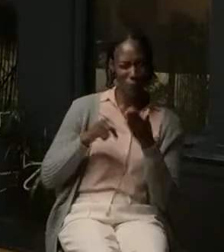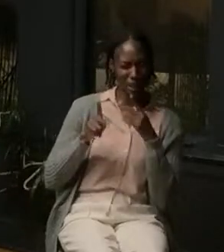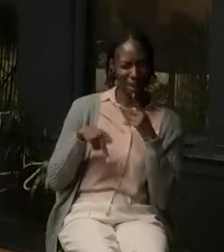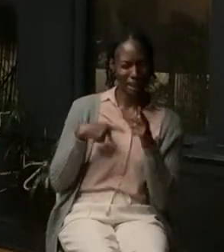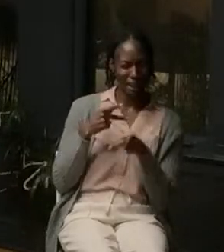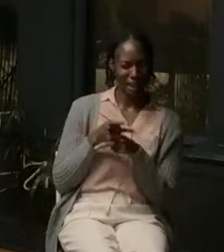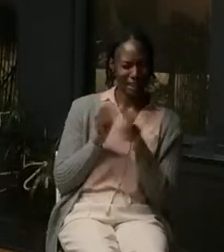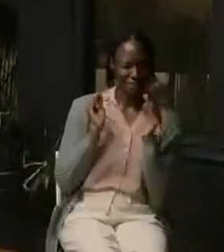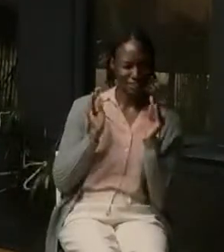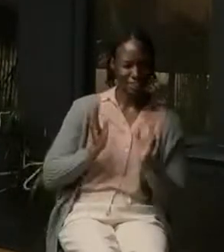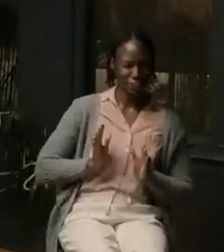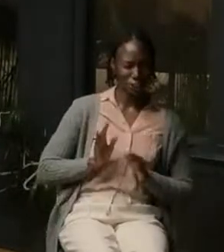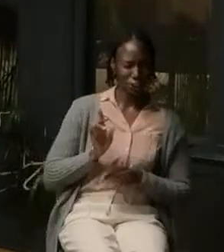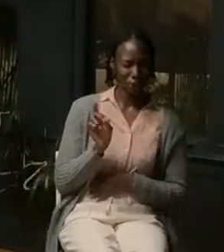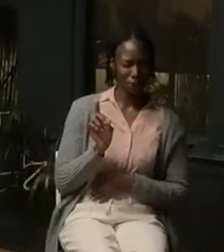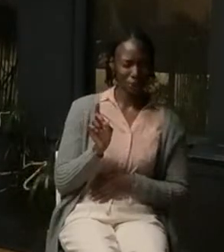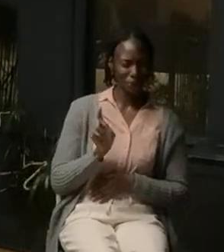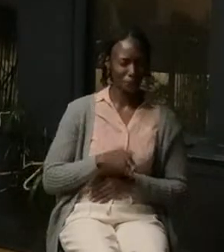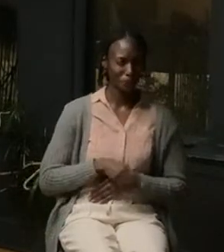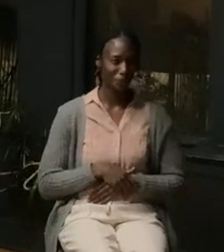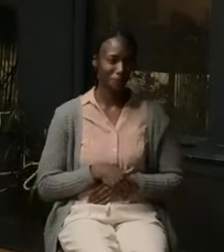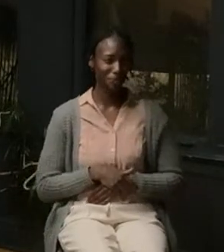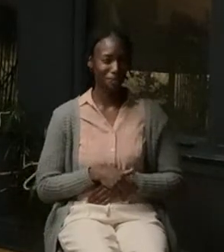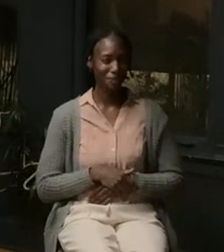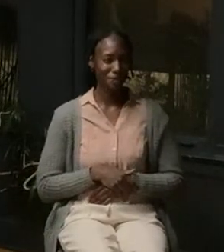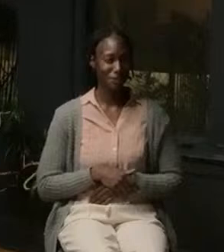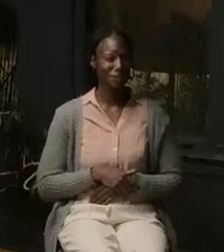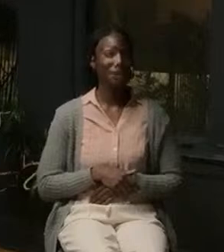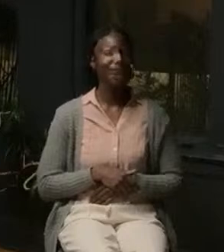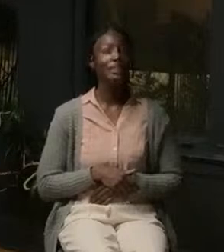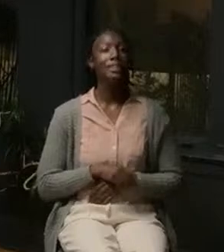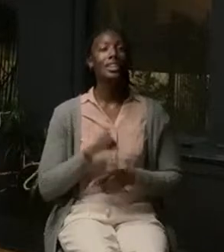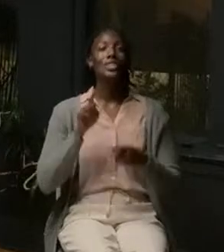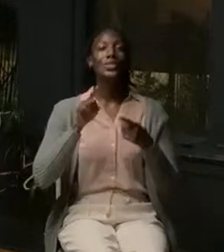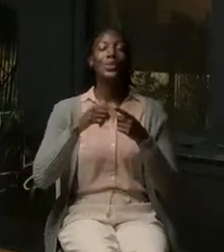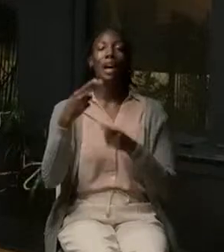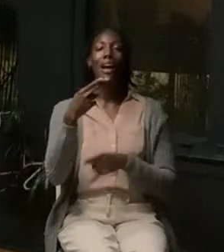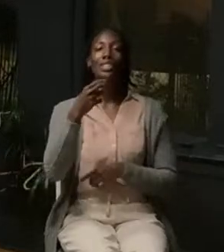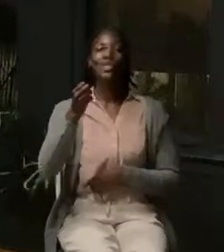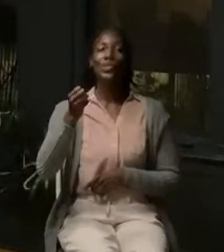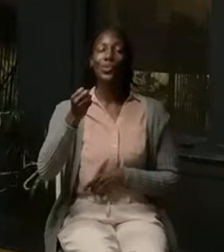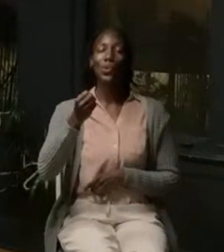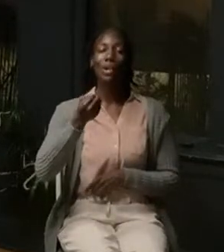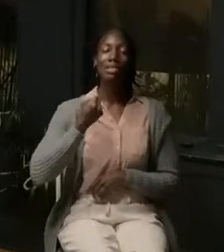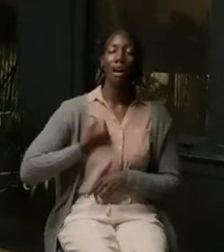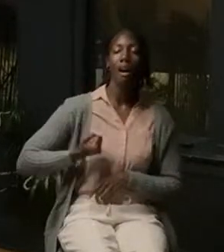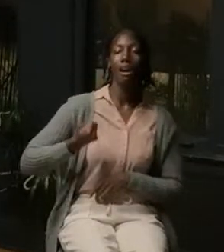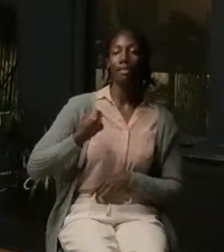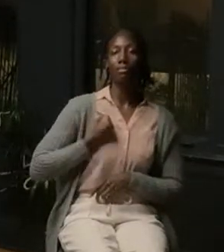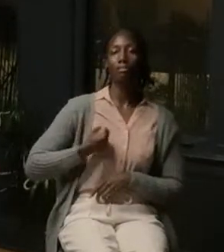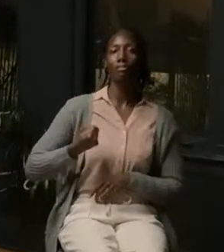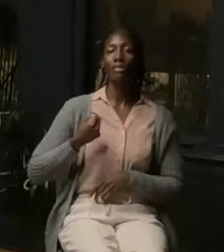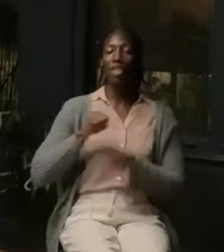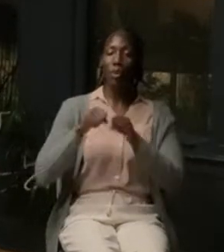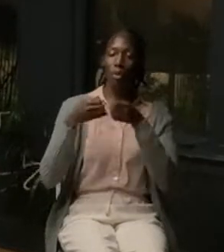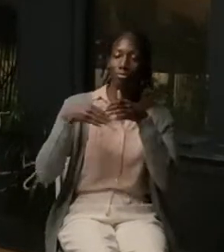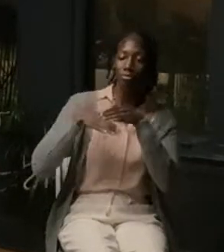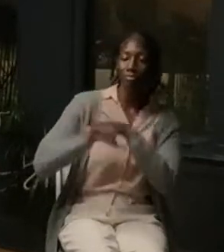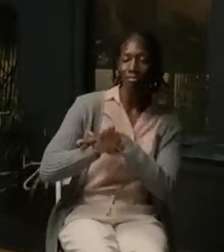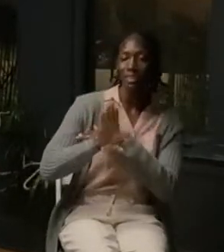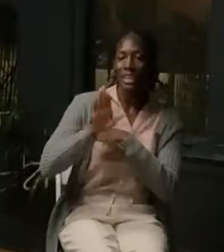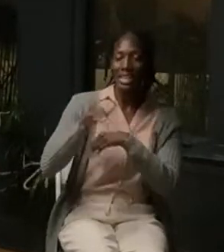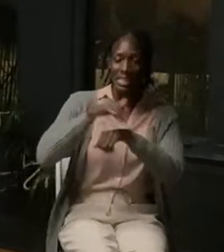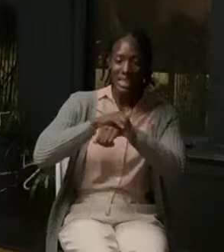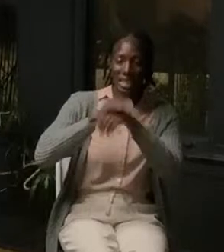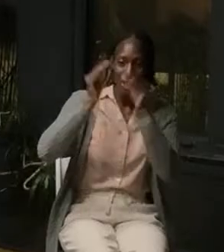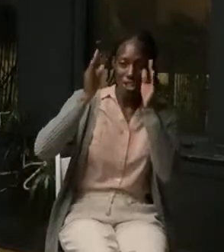To the high school thug who broke into his English teacher's car?